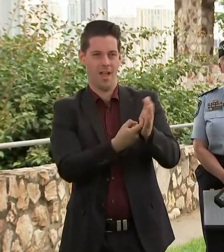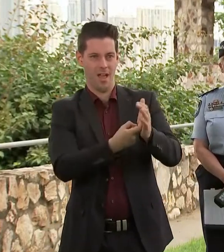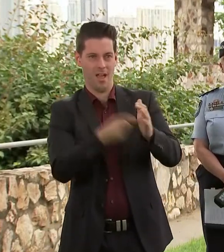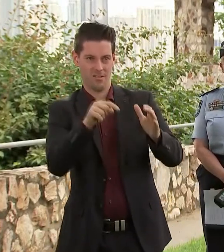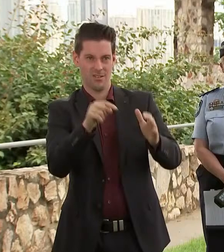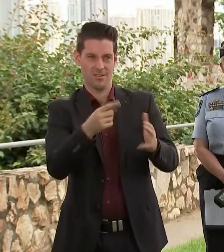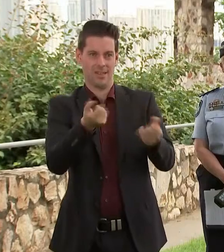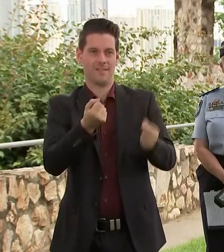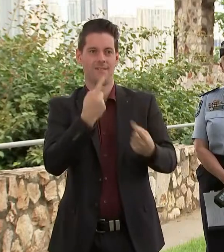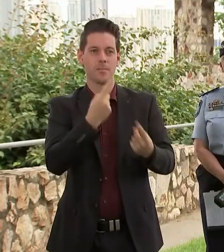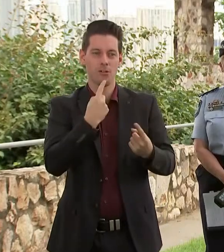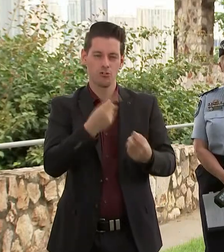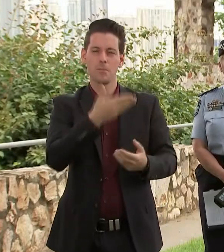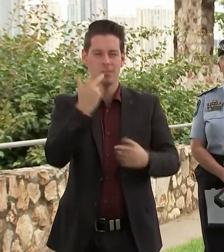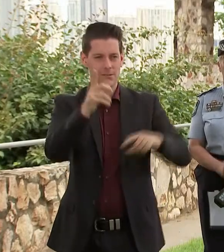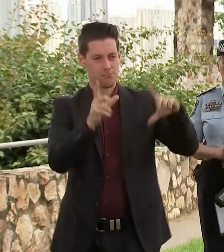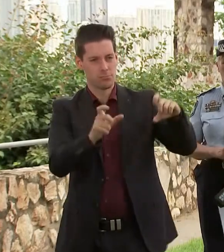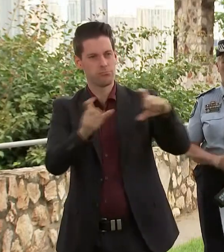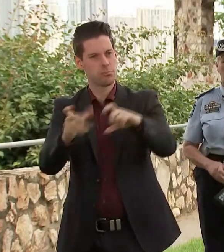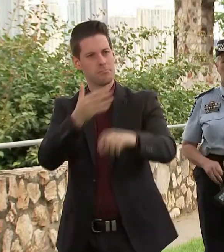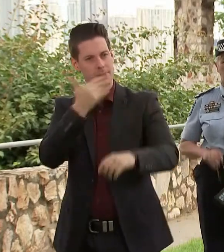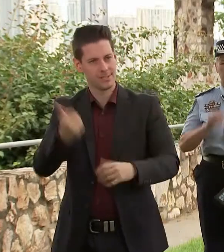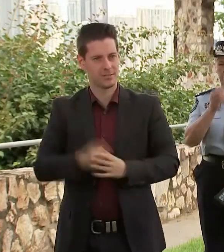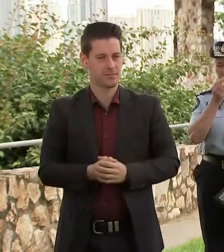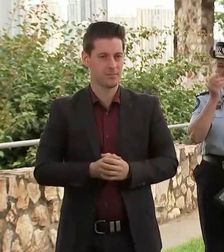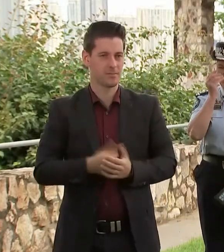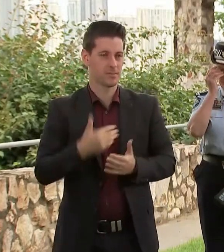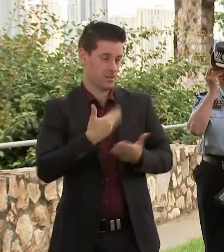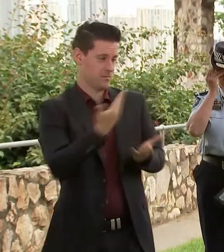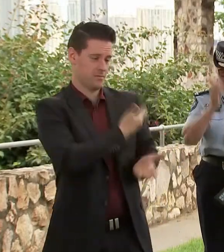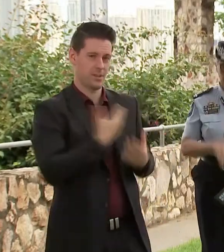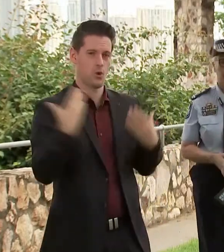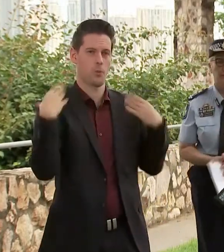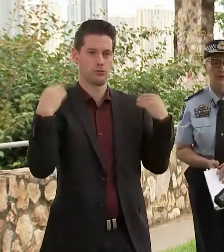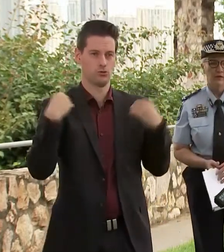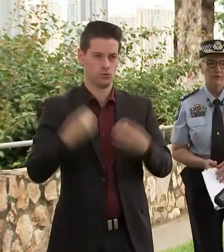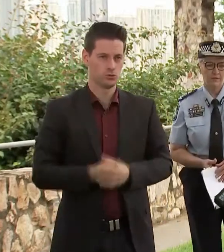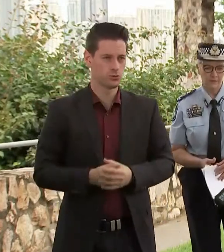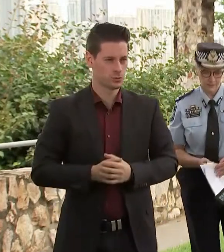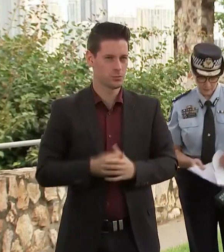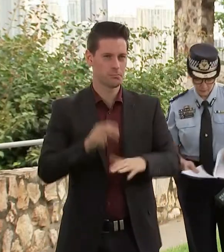exposure site. Thank you very much. I'll now hand over to Commissioner Carroll.